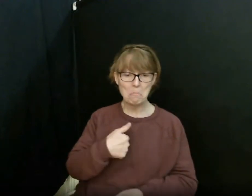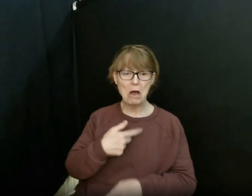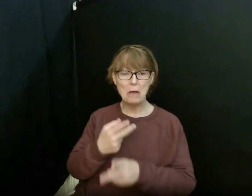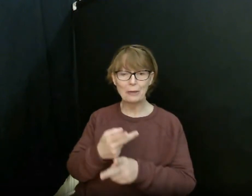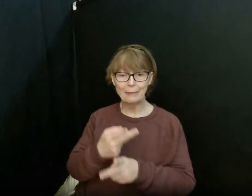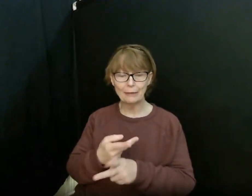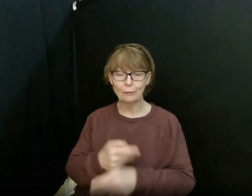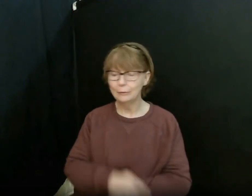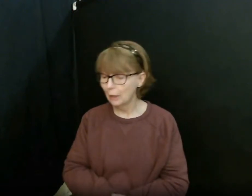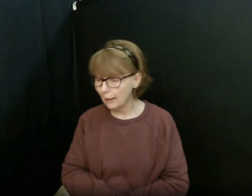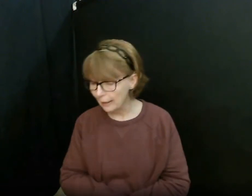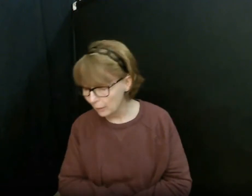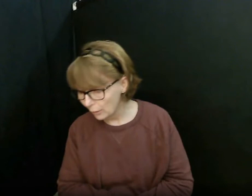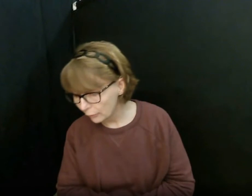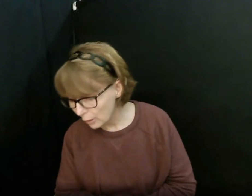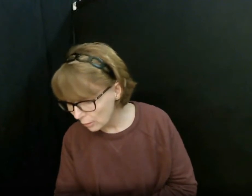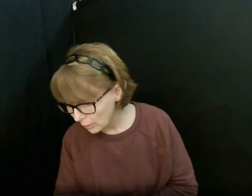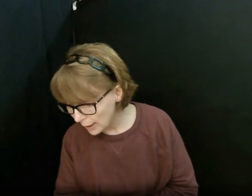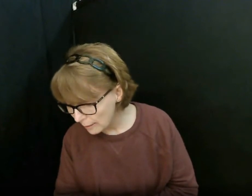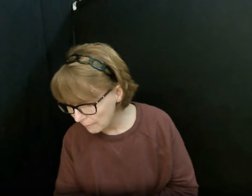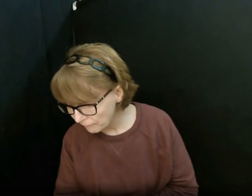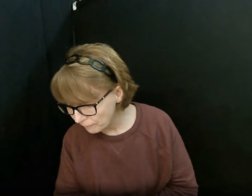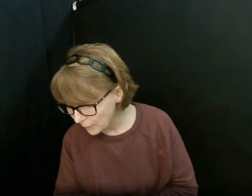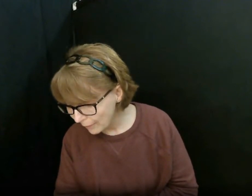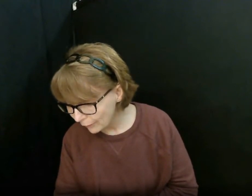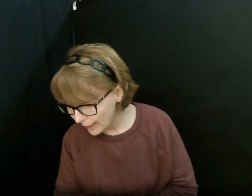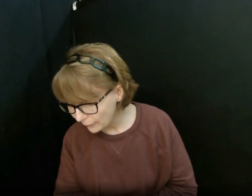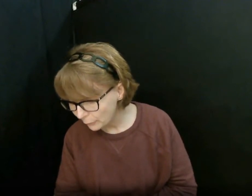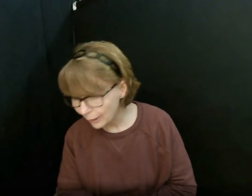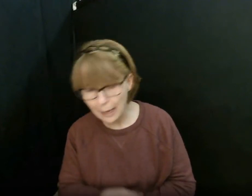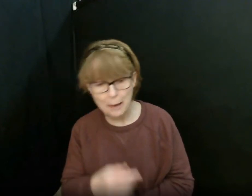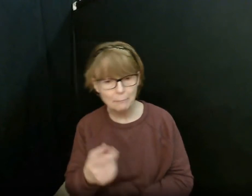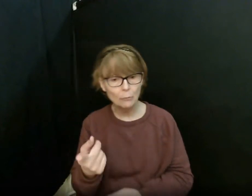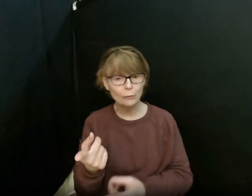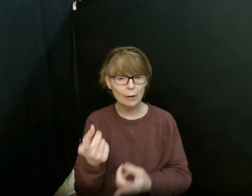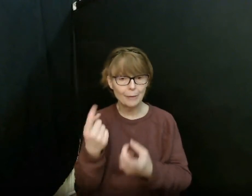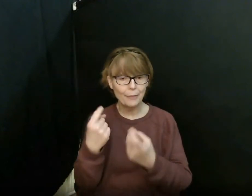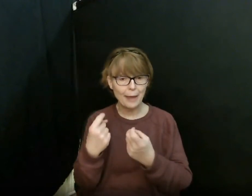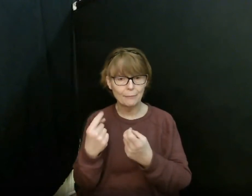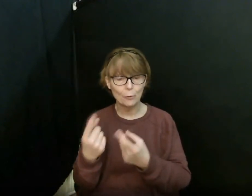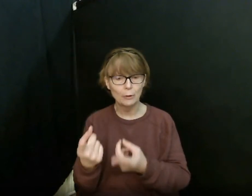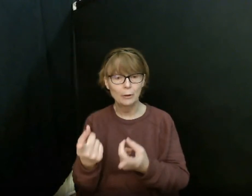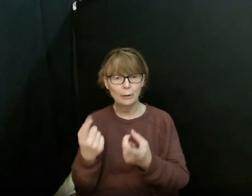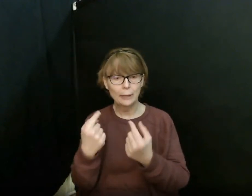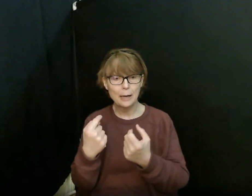I want to be careful. All right. So we have class come. We talked about that before.